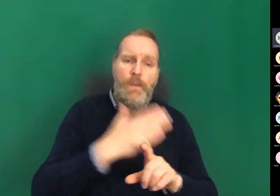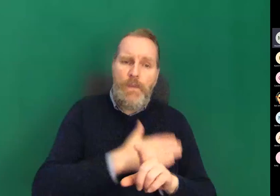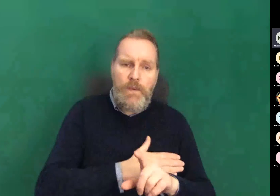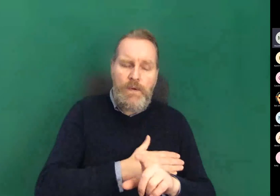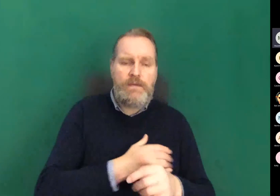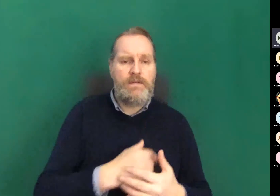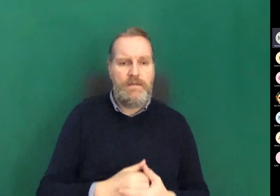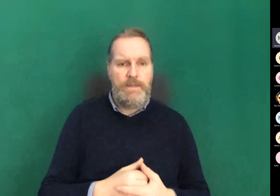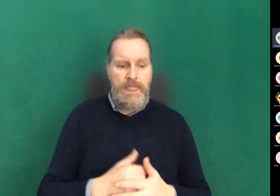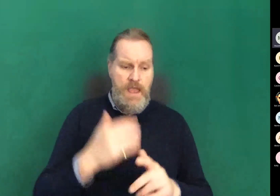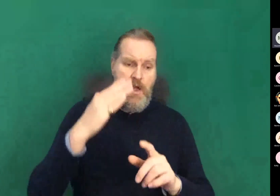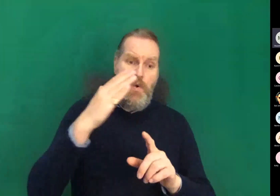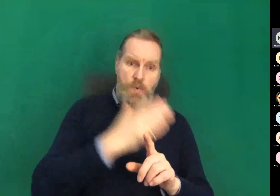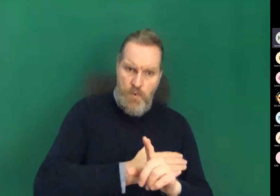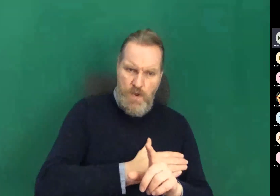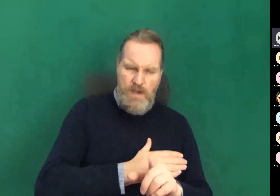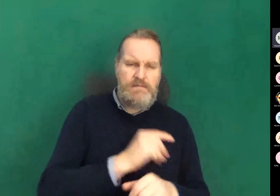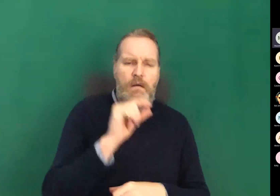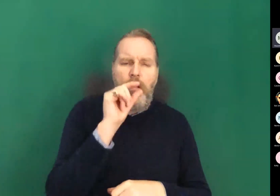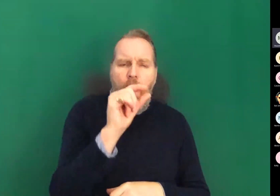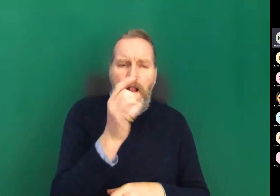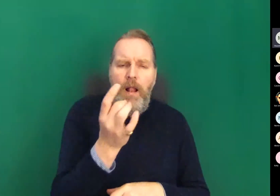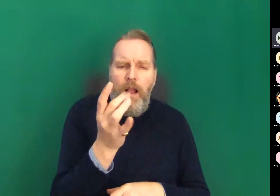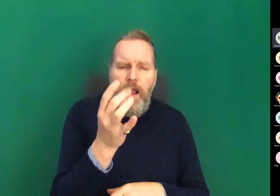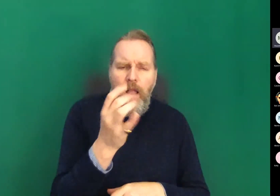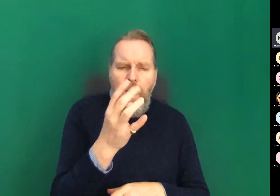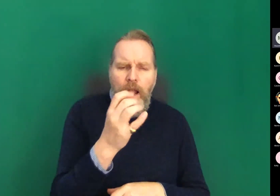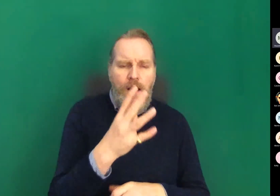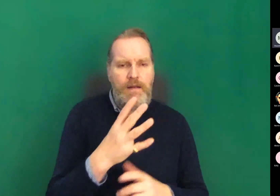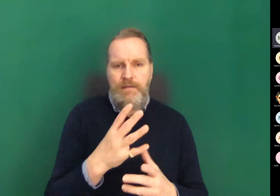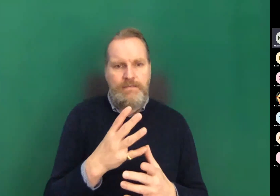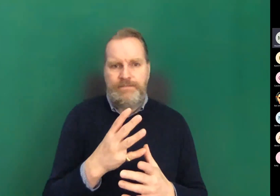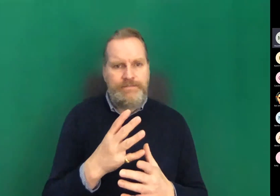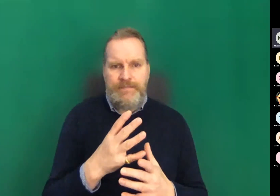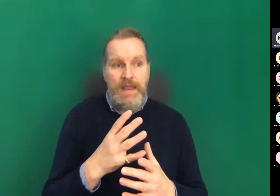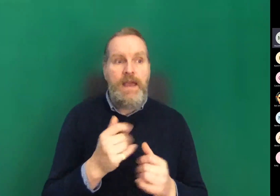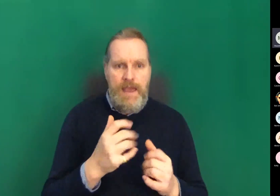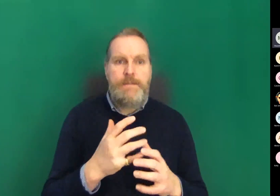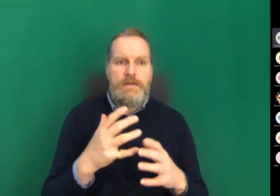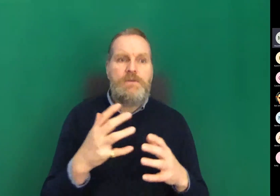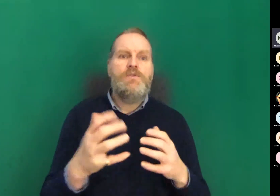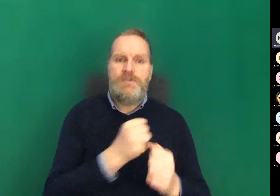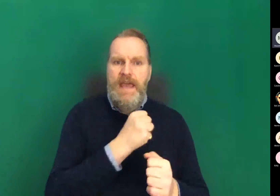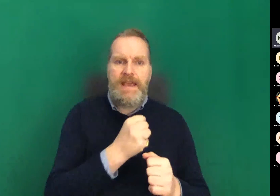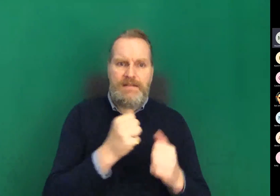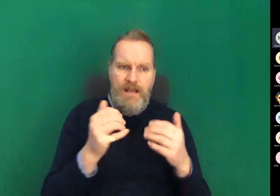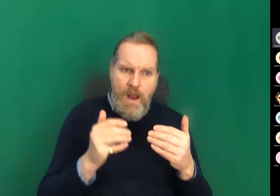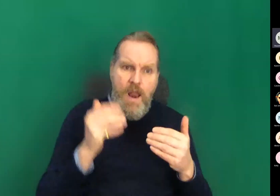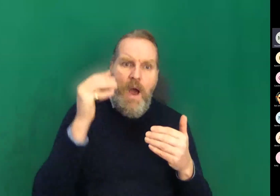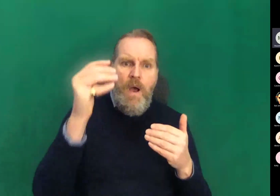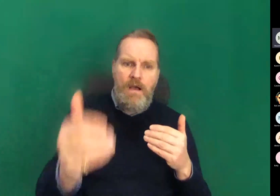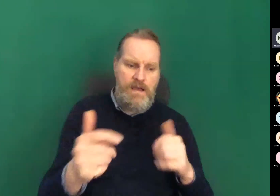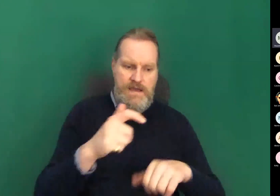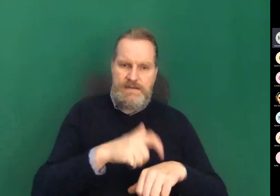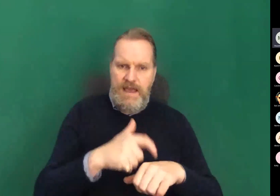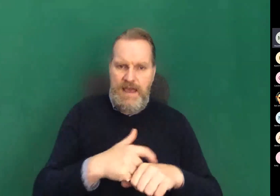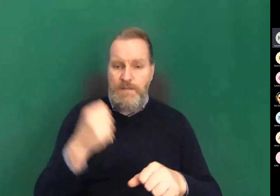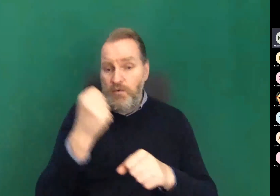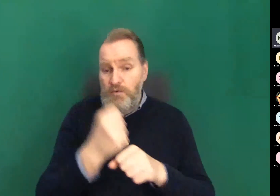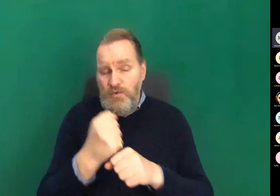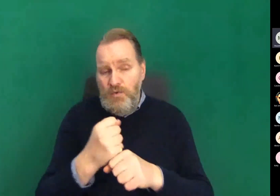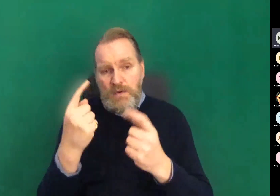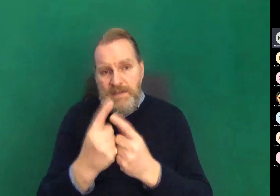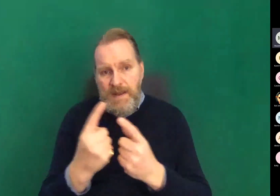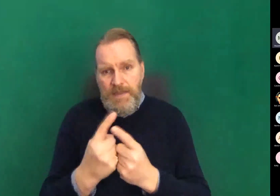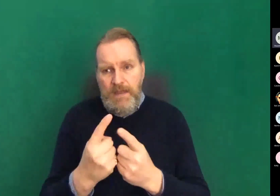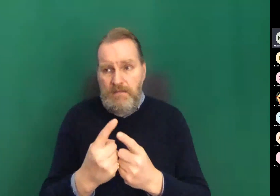Substantial is more than minor or trivial, e.g. it takes you much longer than it would usually to complete a daily task like